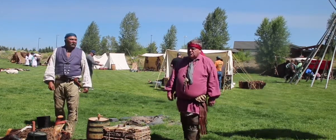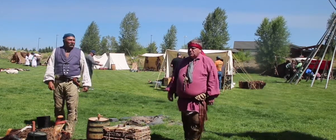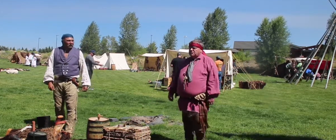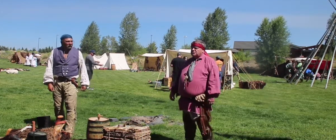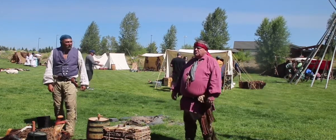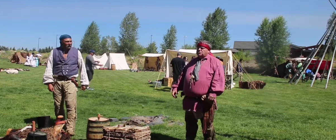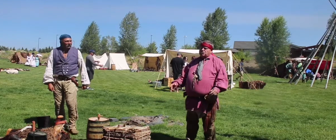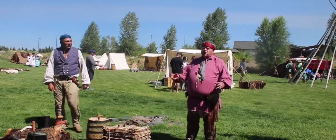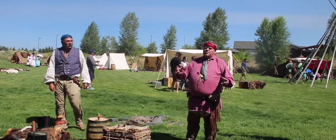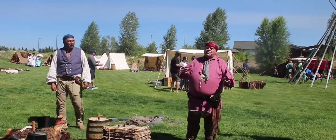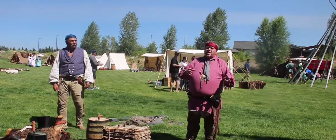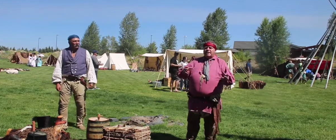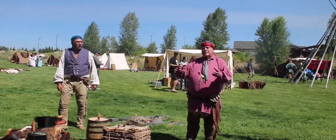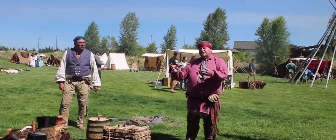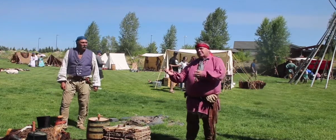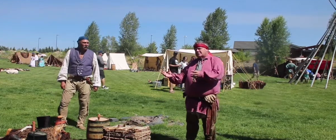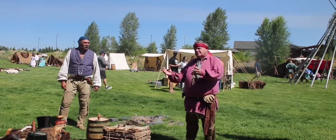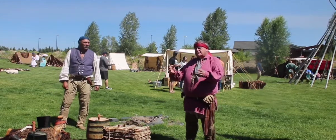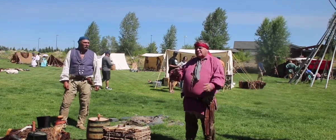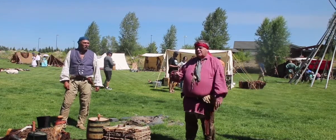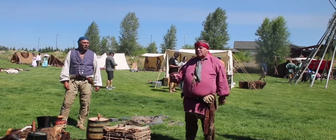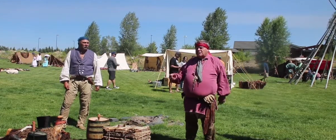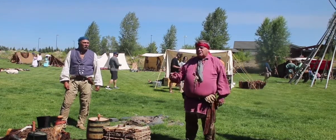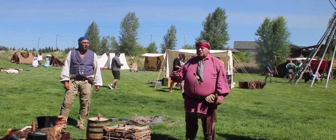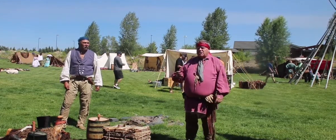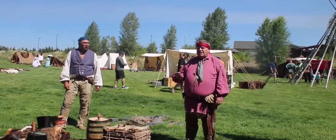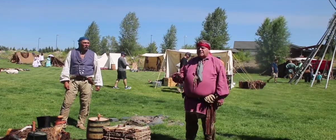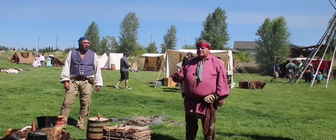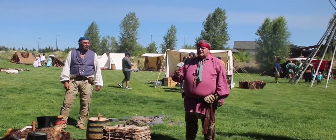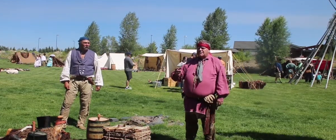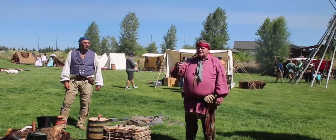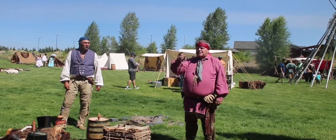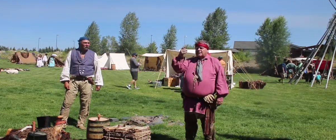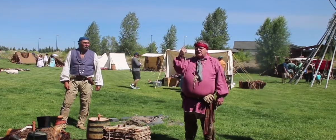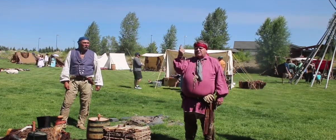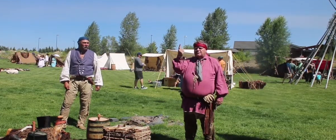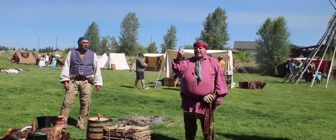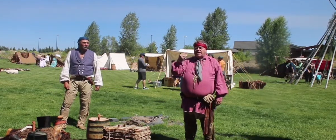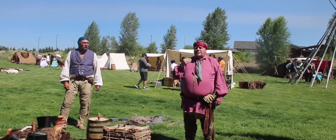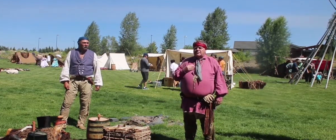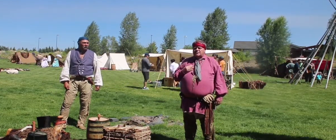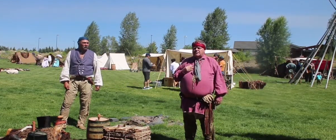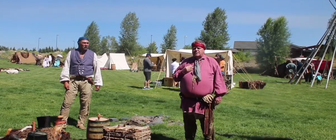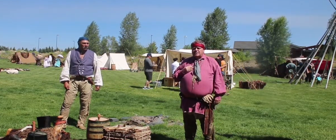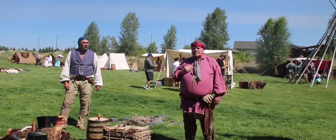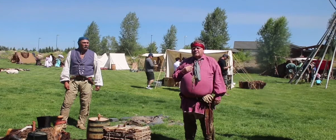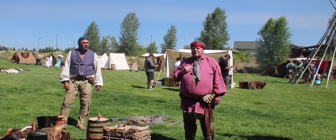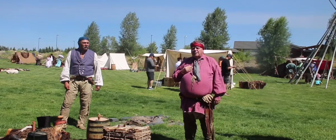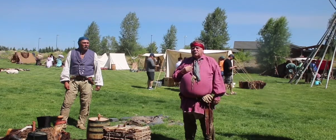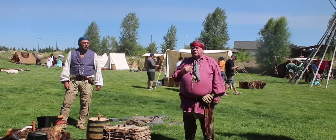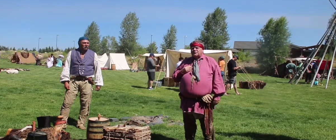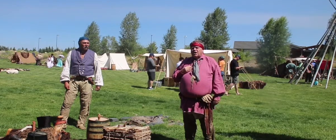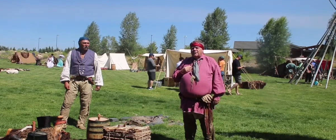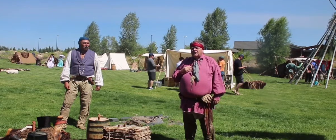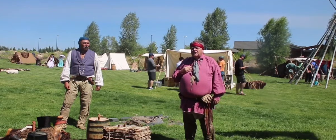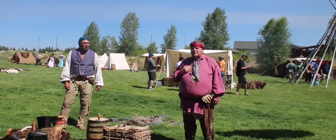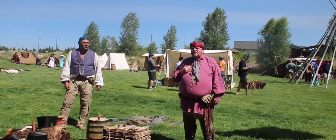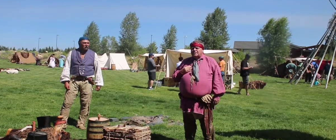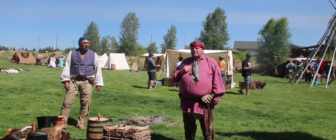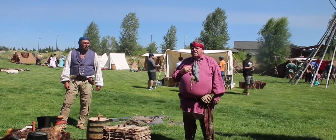can you determine by what the sign is. If it's a man, that means it's father. And if